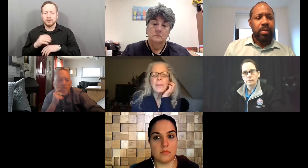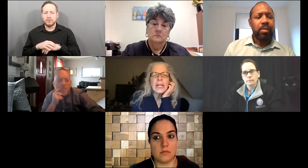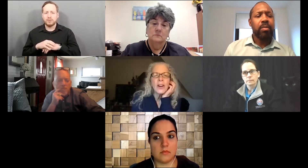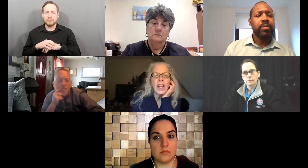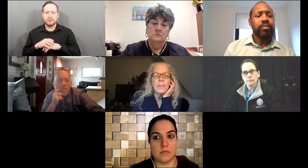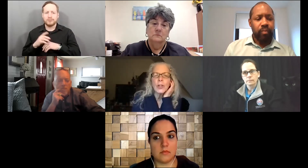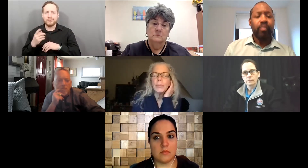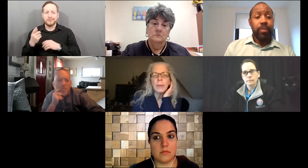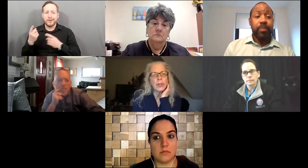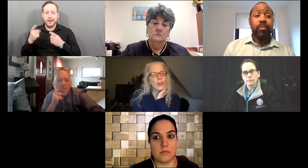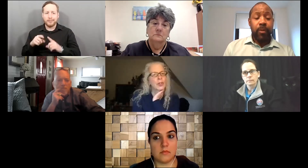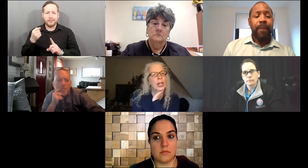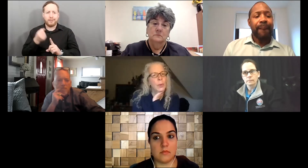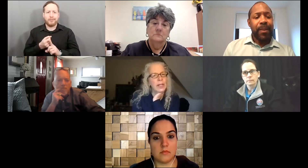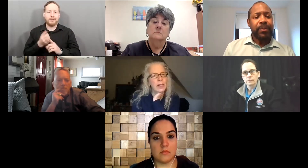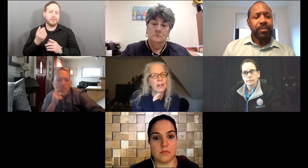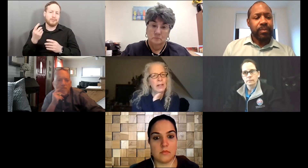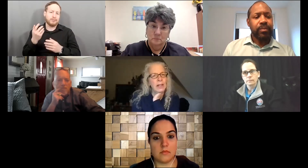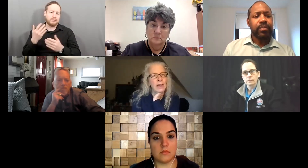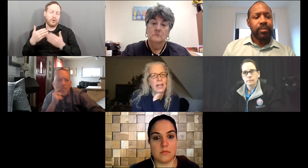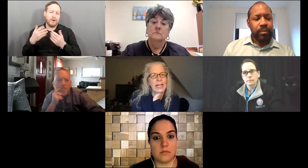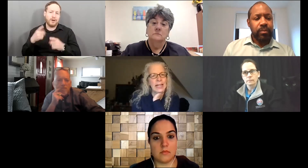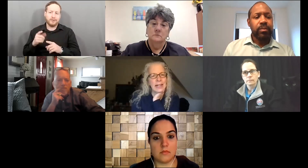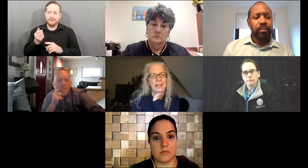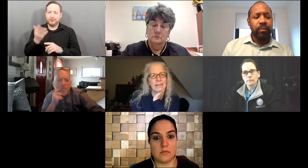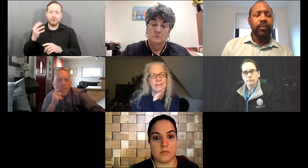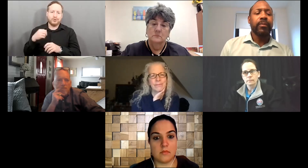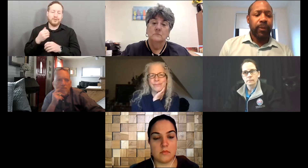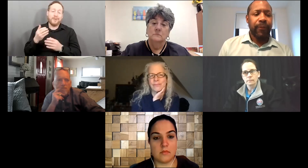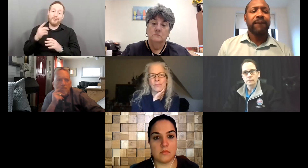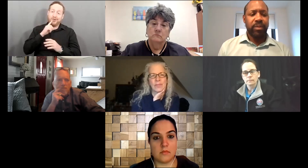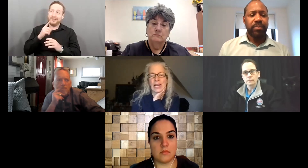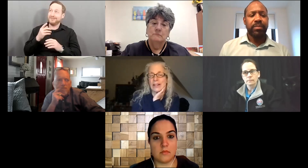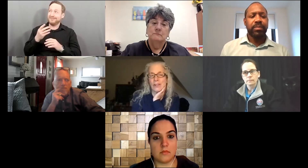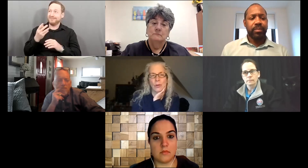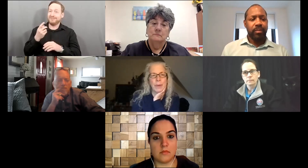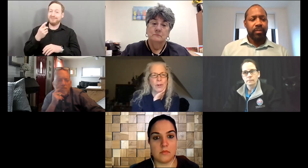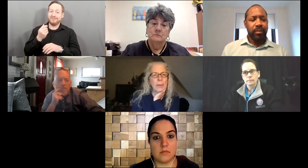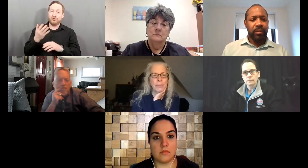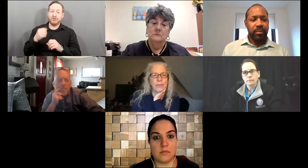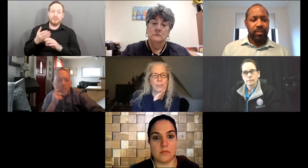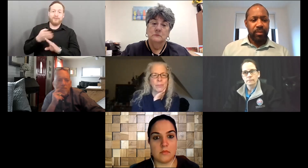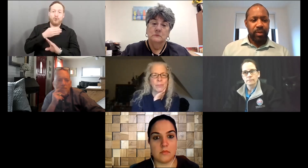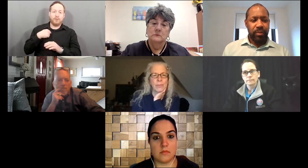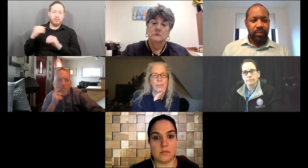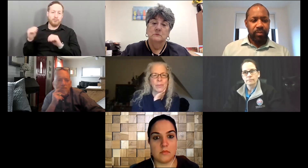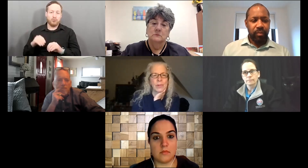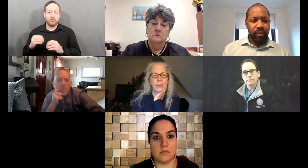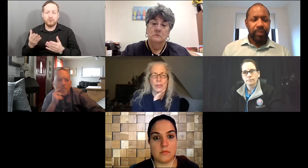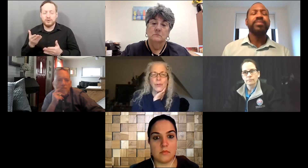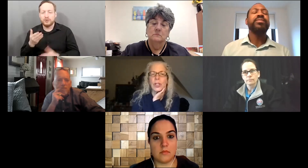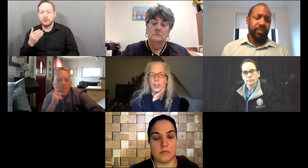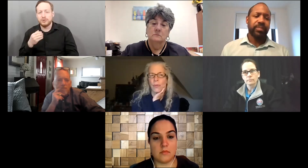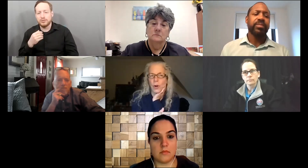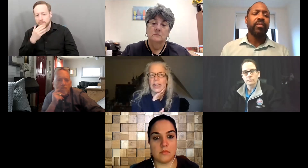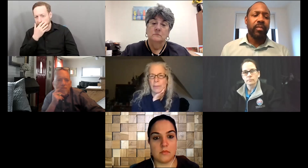I mean, there have been good people associated with it. And then it got, I don't know, a bad rep from, it was a